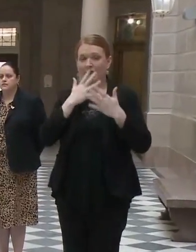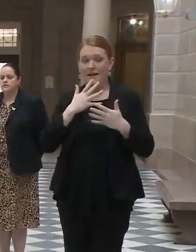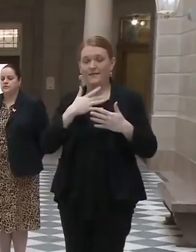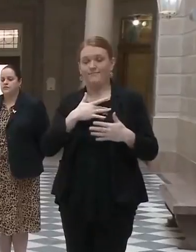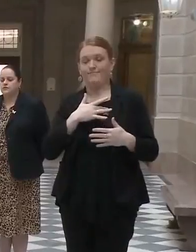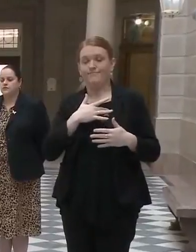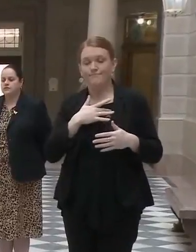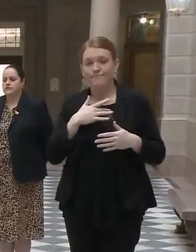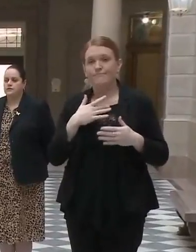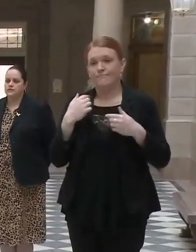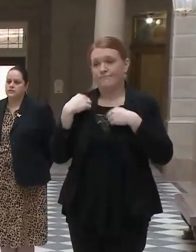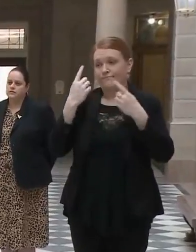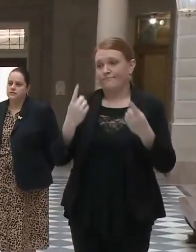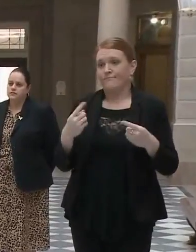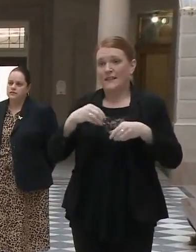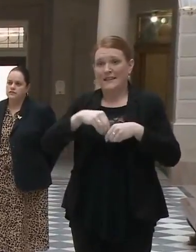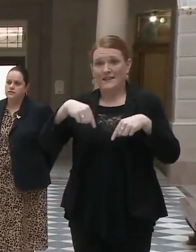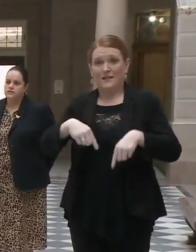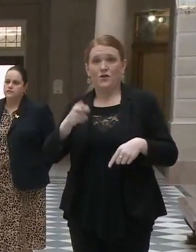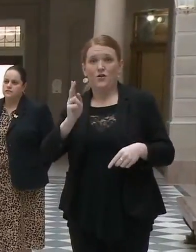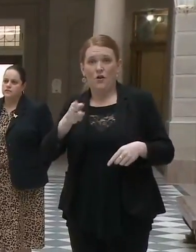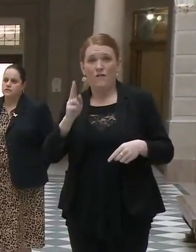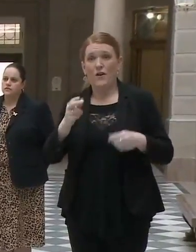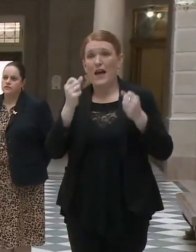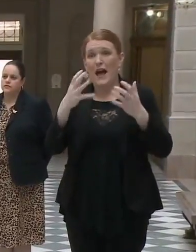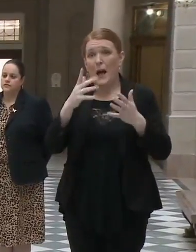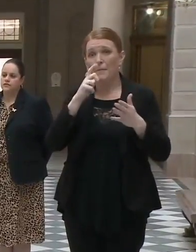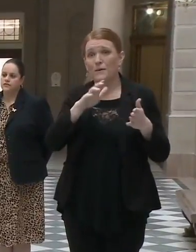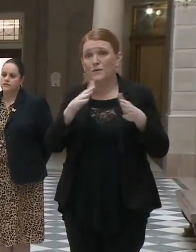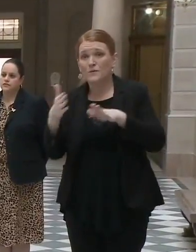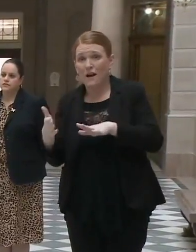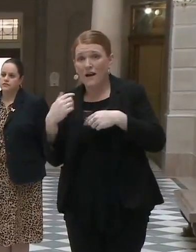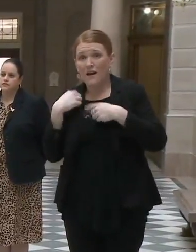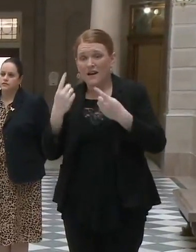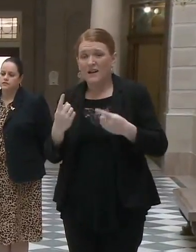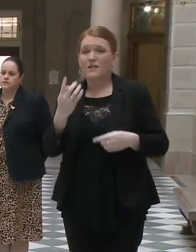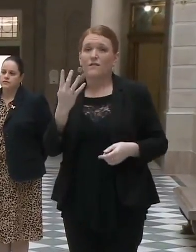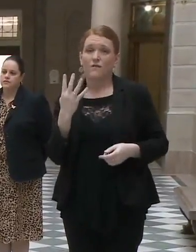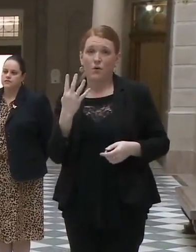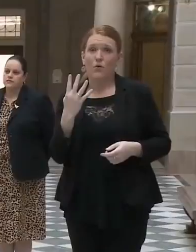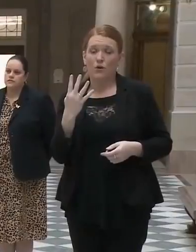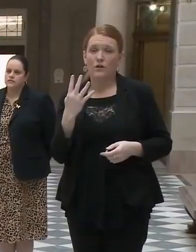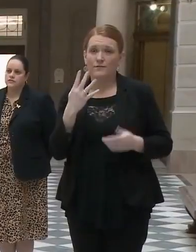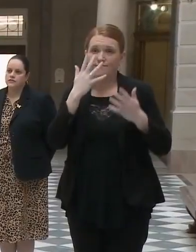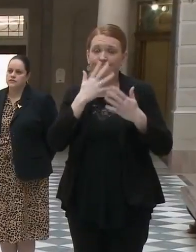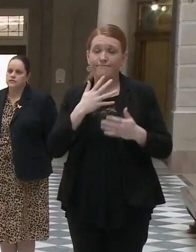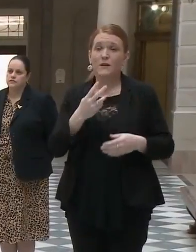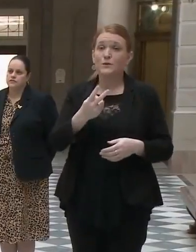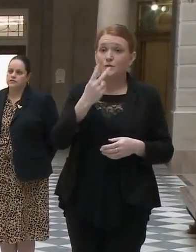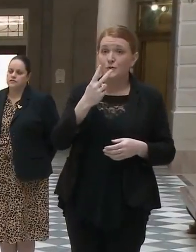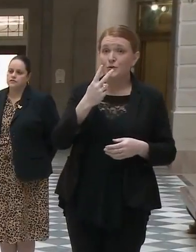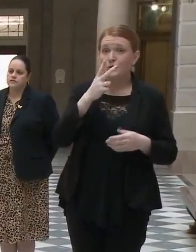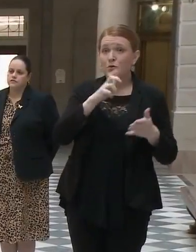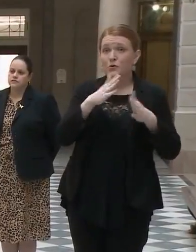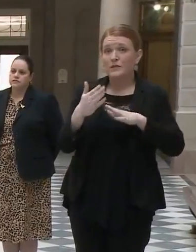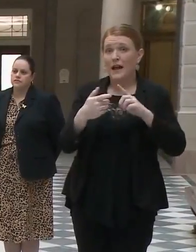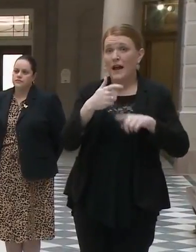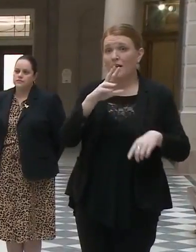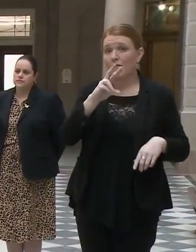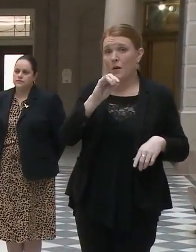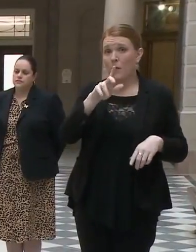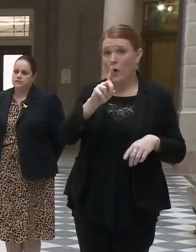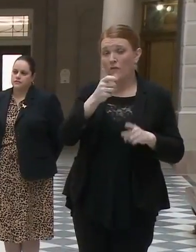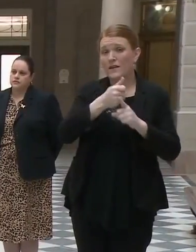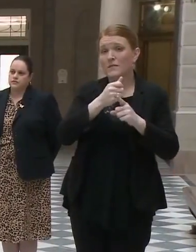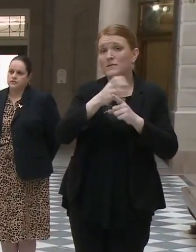already in the city of Hartford. Two of those residents who passed away due to the coronavirus were over the age of